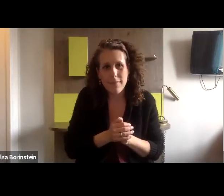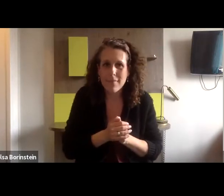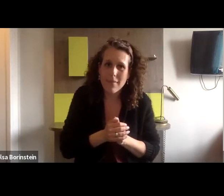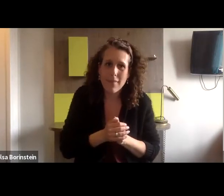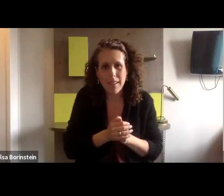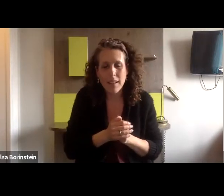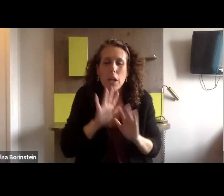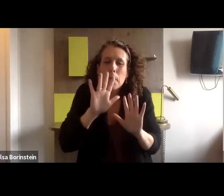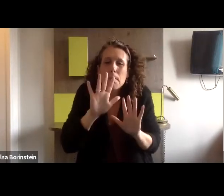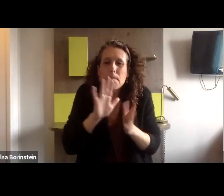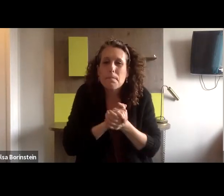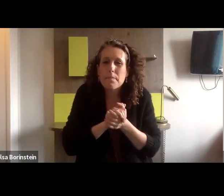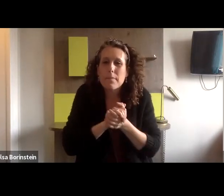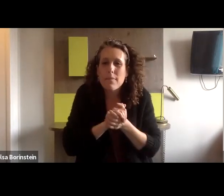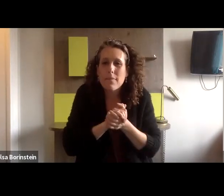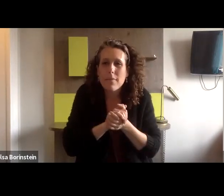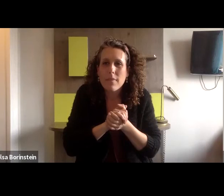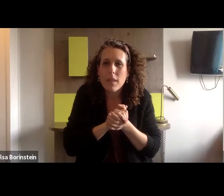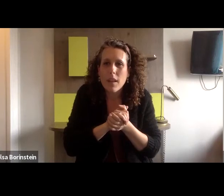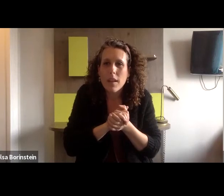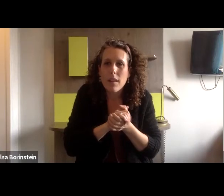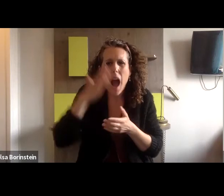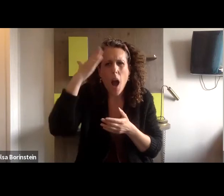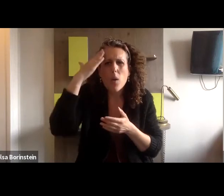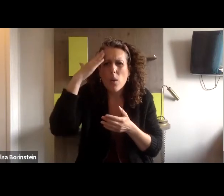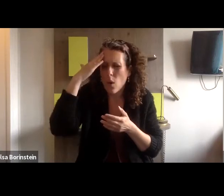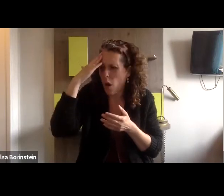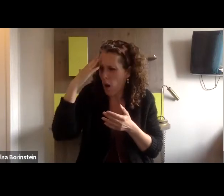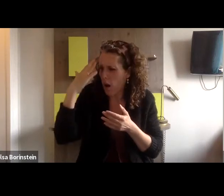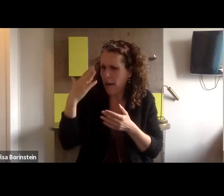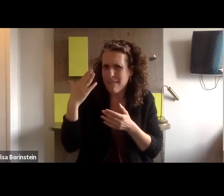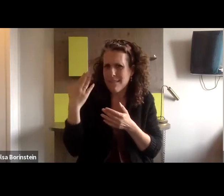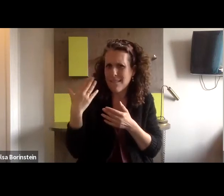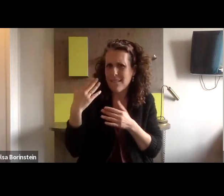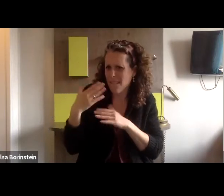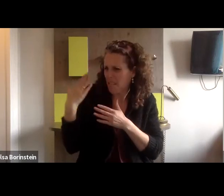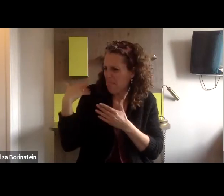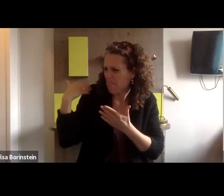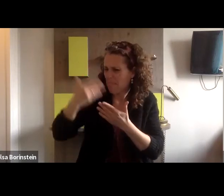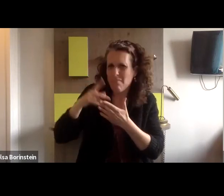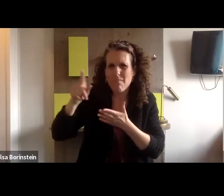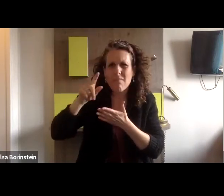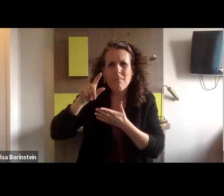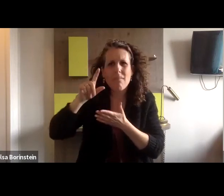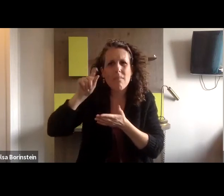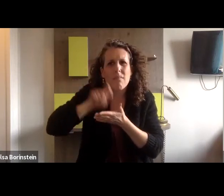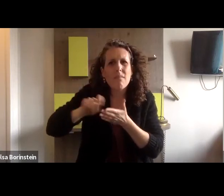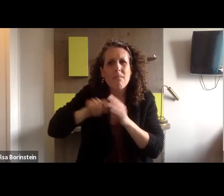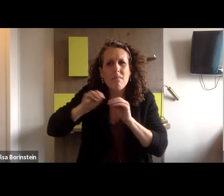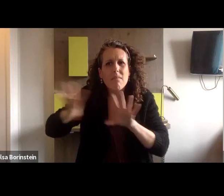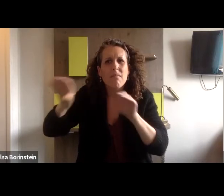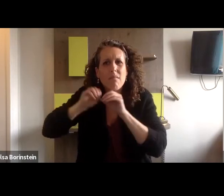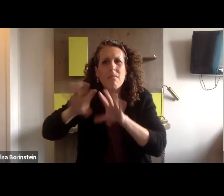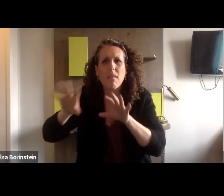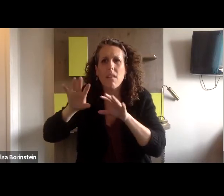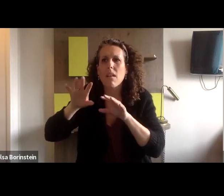I know there has been quite a few of publications on rater behavior for written testing on written